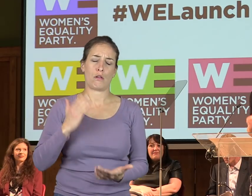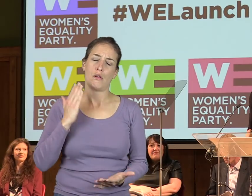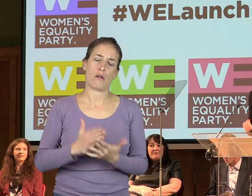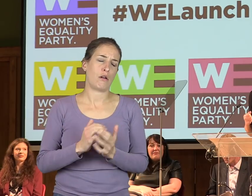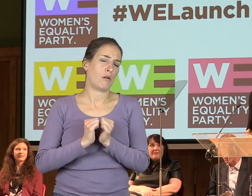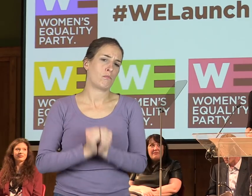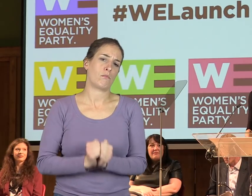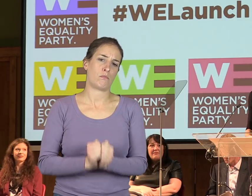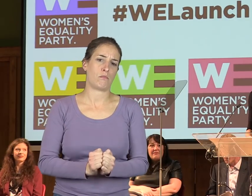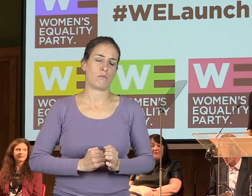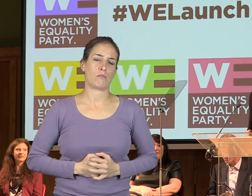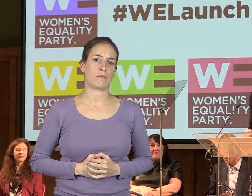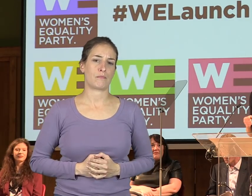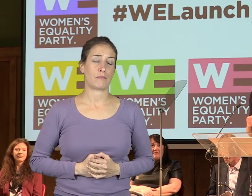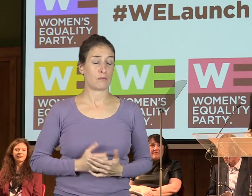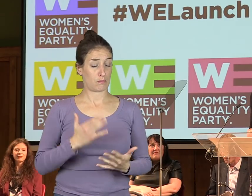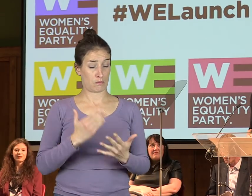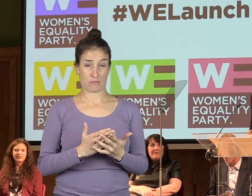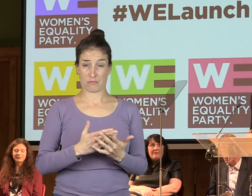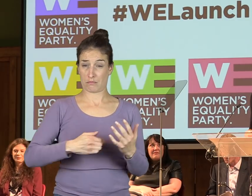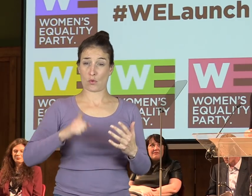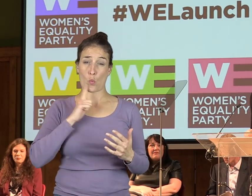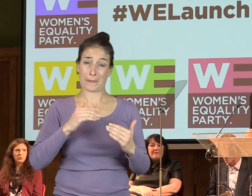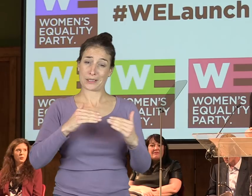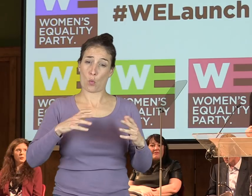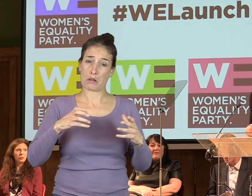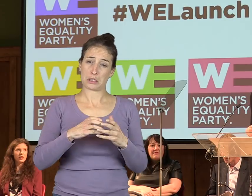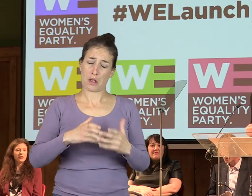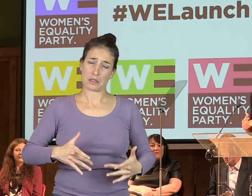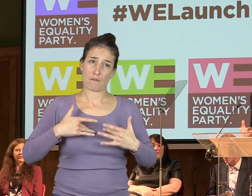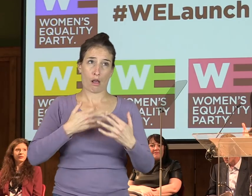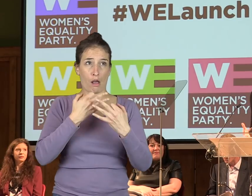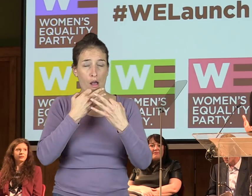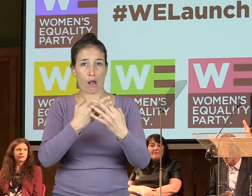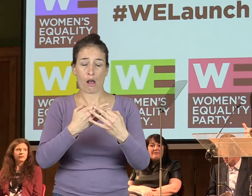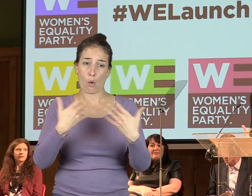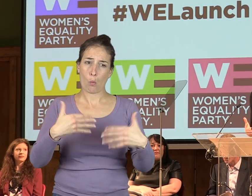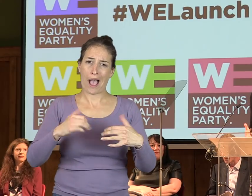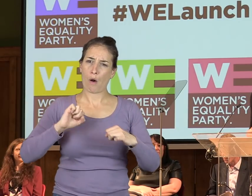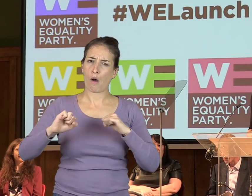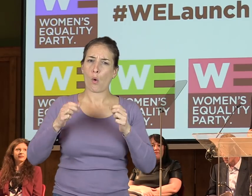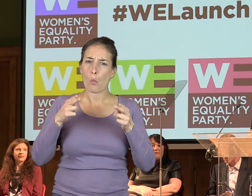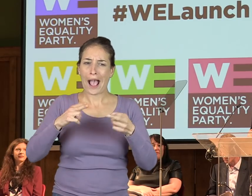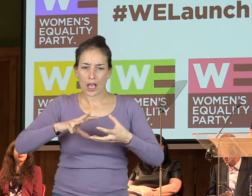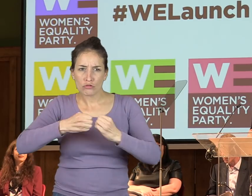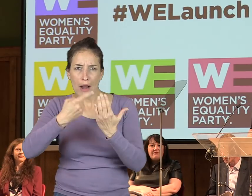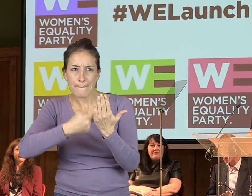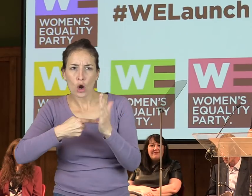are truly grateful, and we are inspired by your approach that has been both creative and